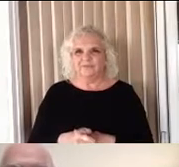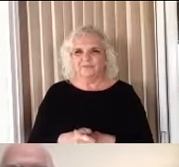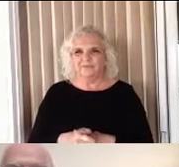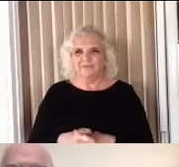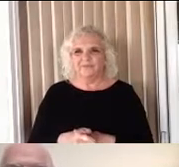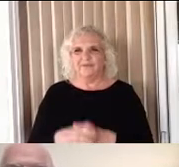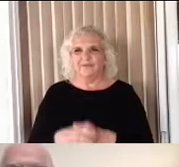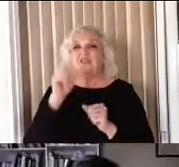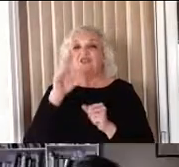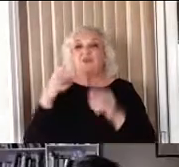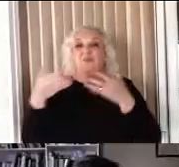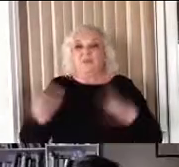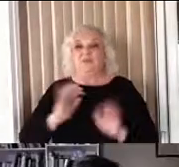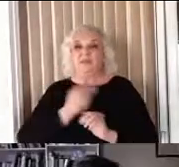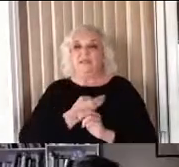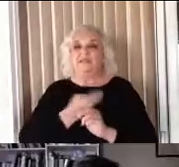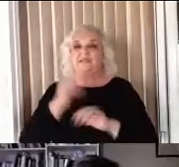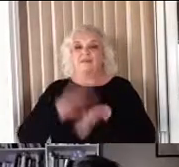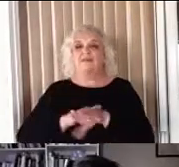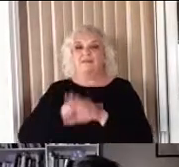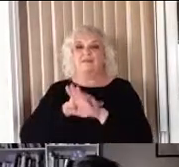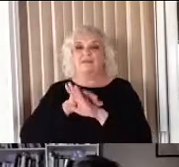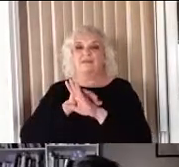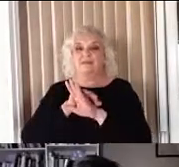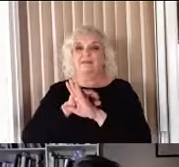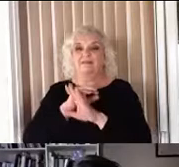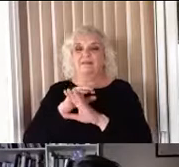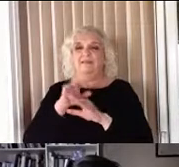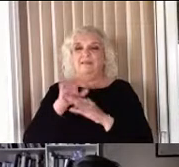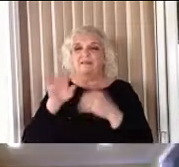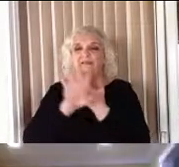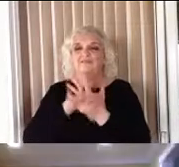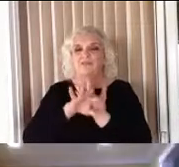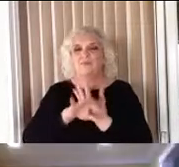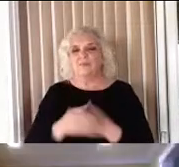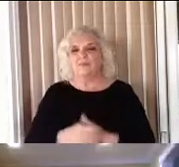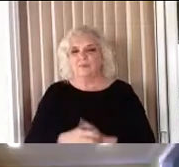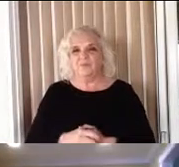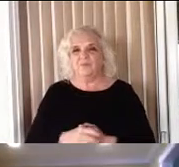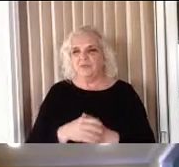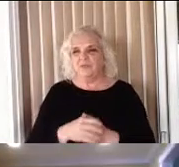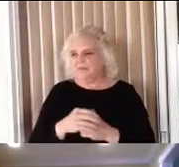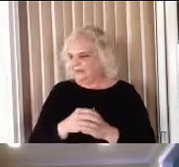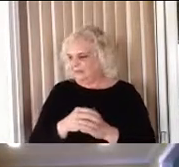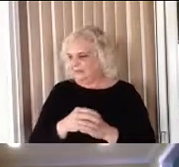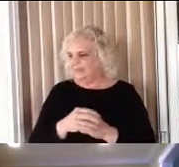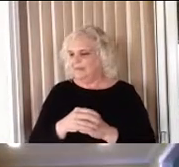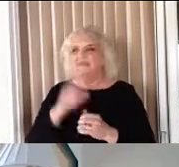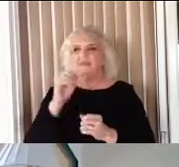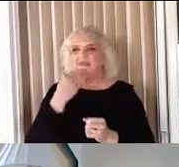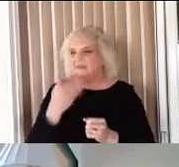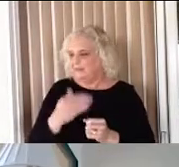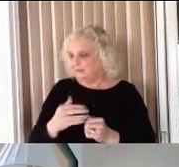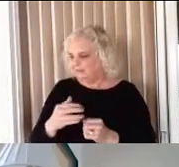lose us on the camera and you're going to see our video tributes. So fingers crossed. Thank you.